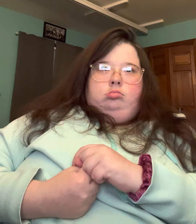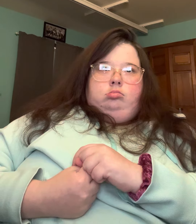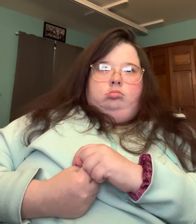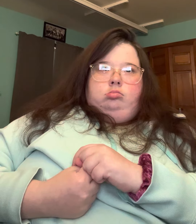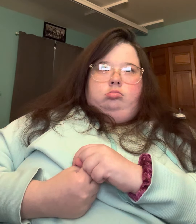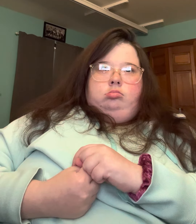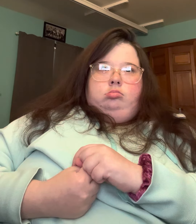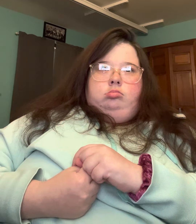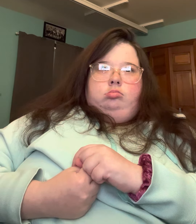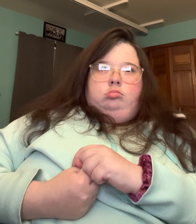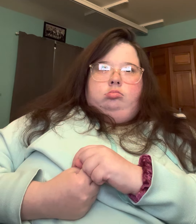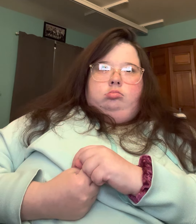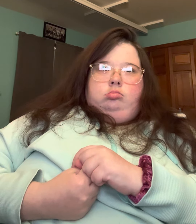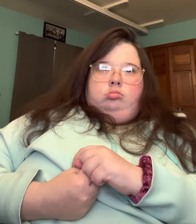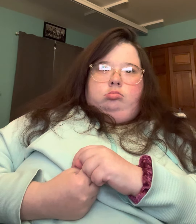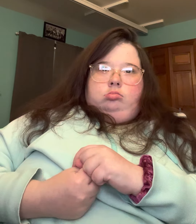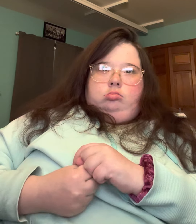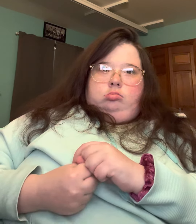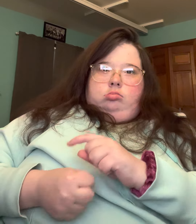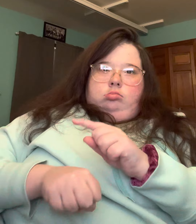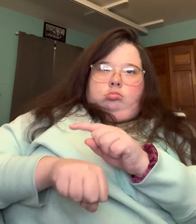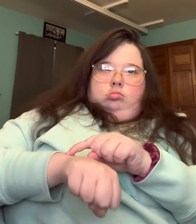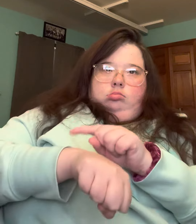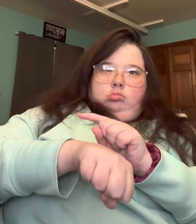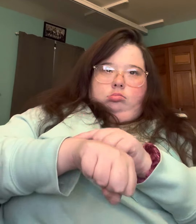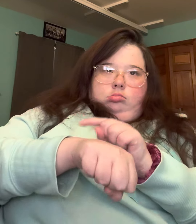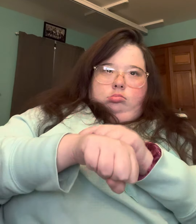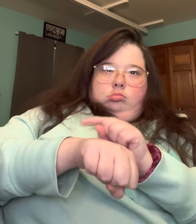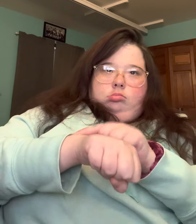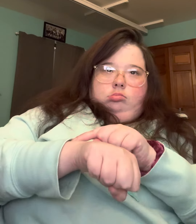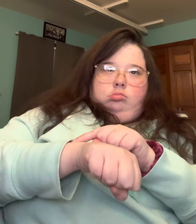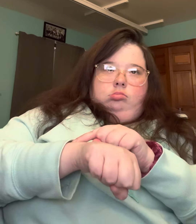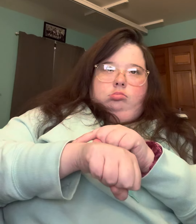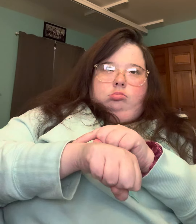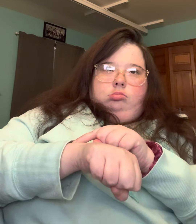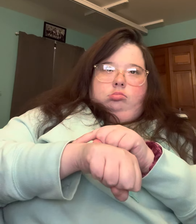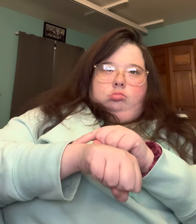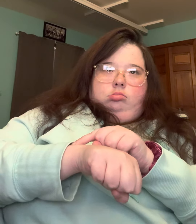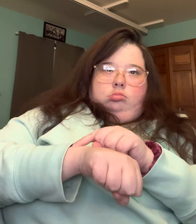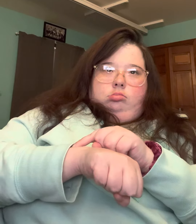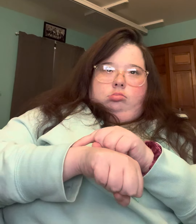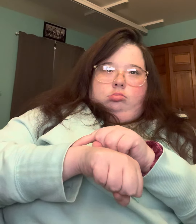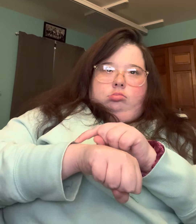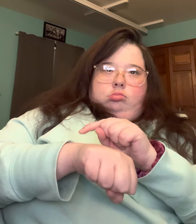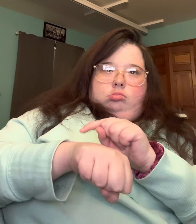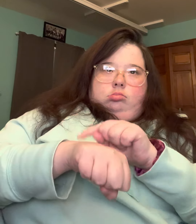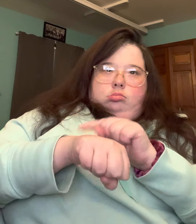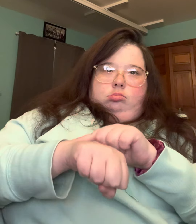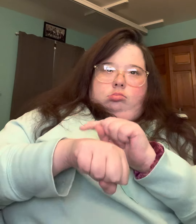What you can do here is you can point at your watch, or where your watch would be,